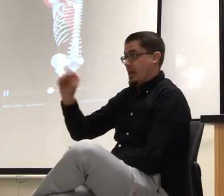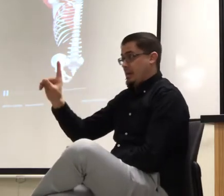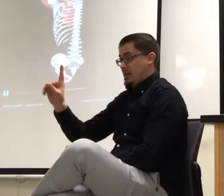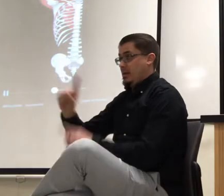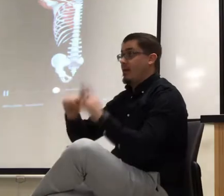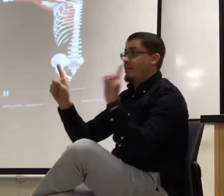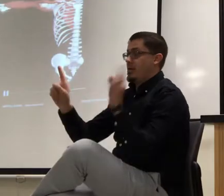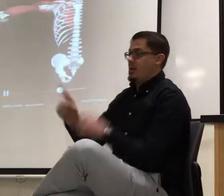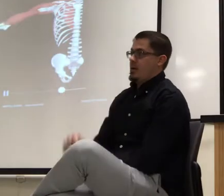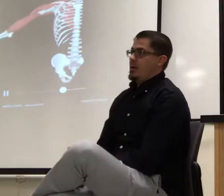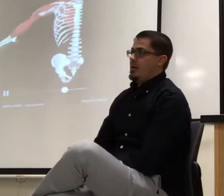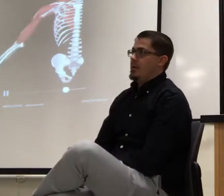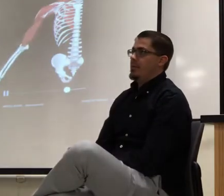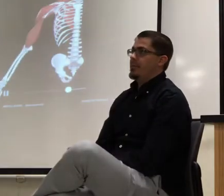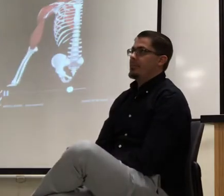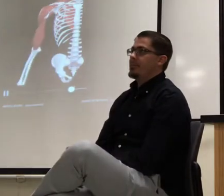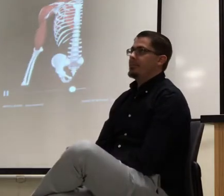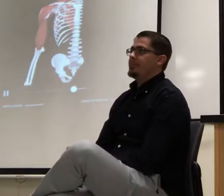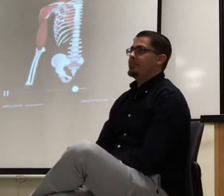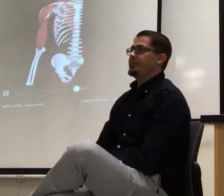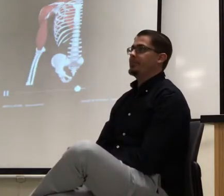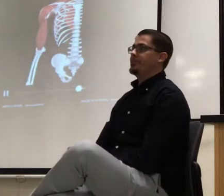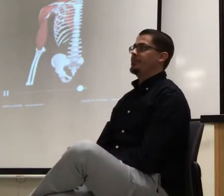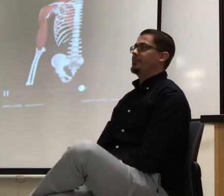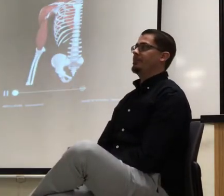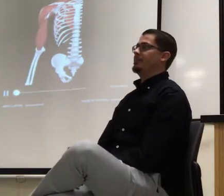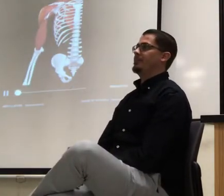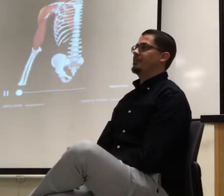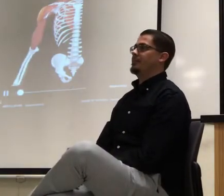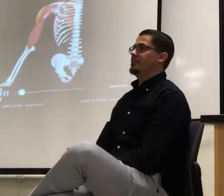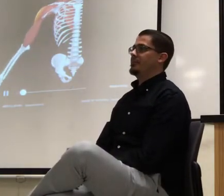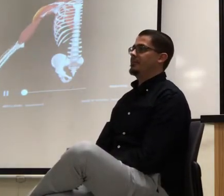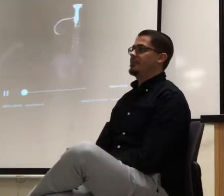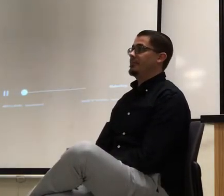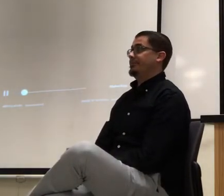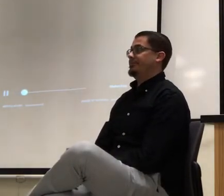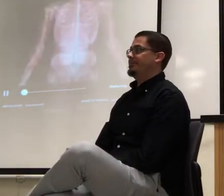adduction. Main action there.